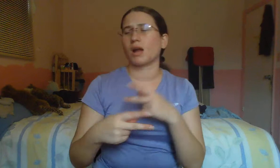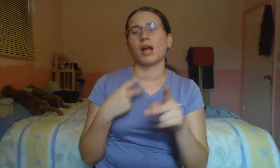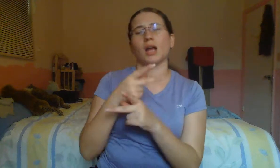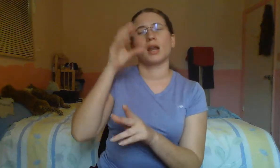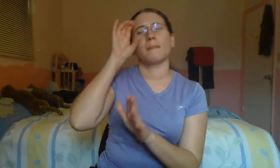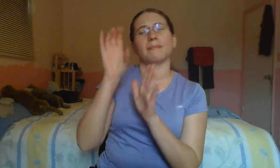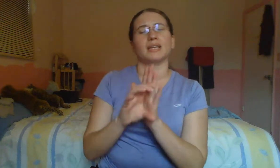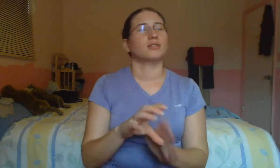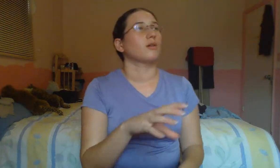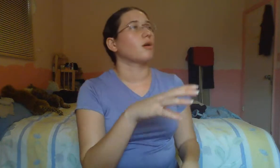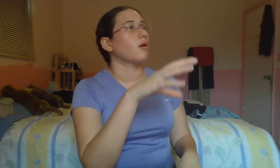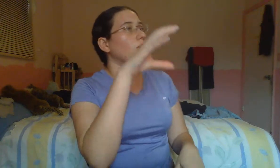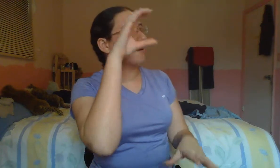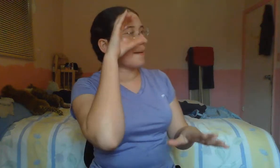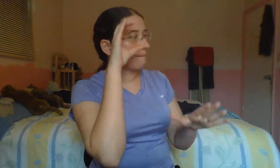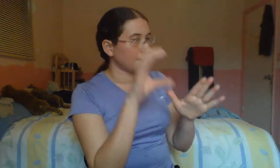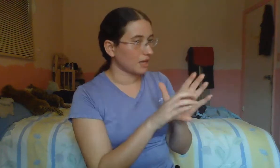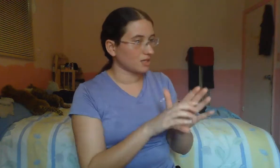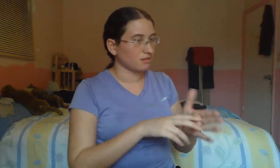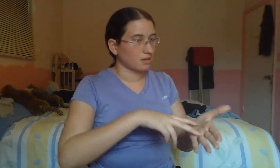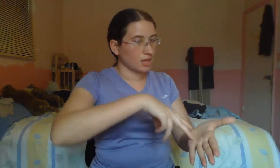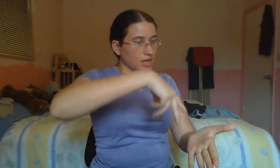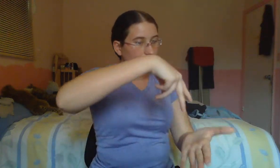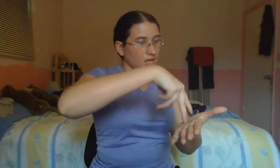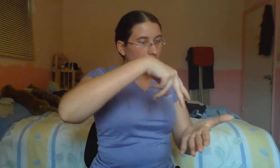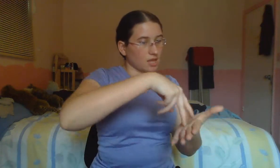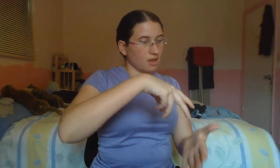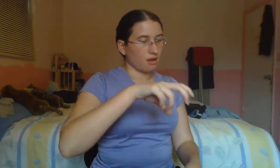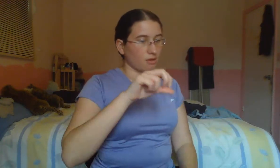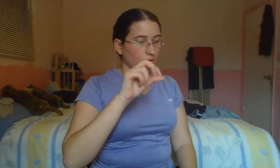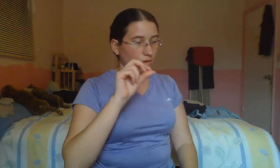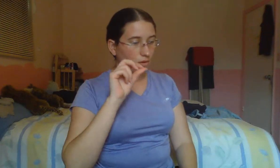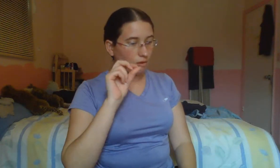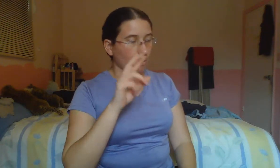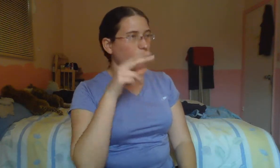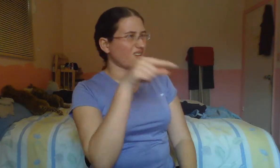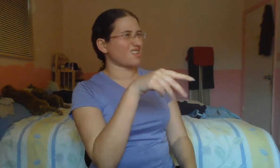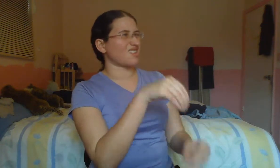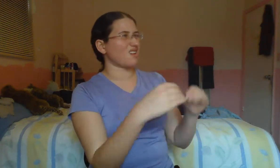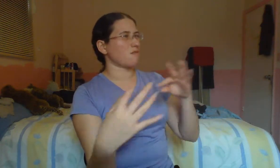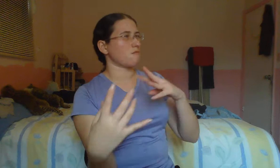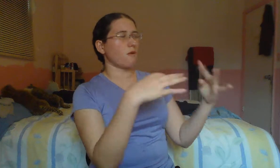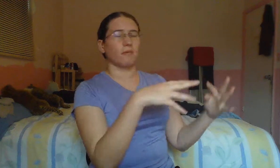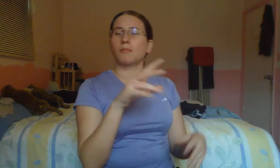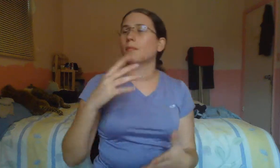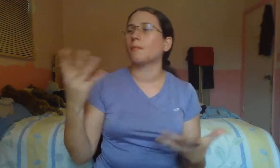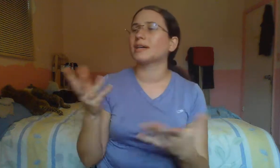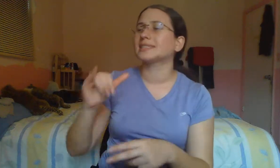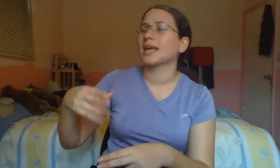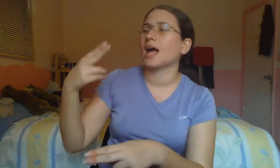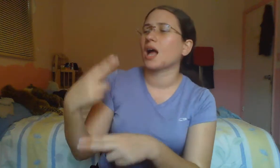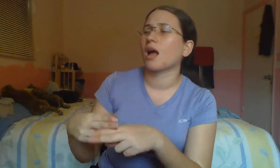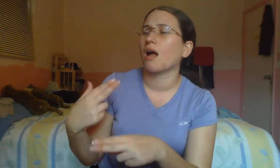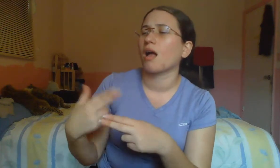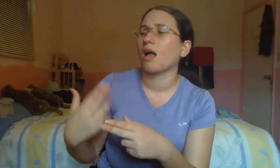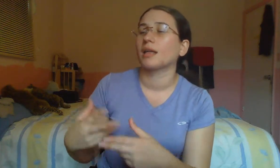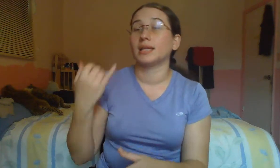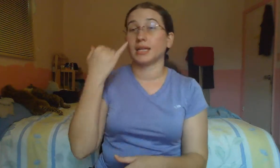like standing there or in like war or. What do we call that? When we're looking at a picture of